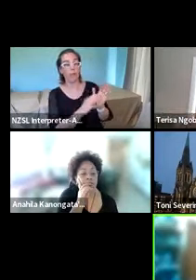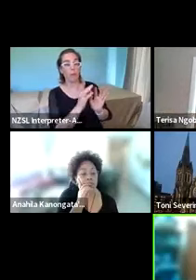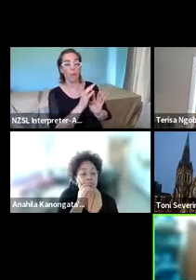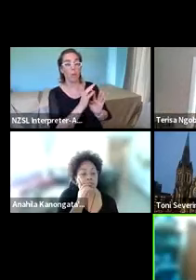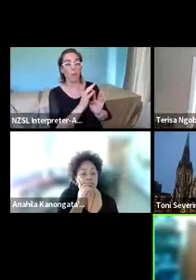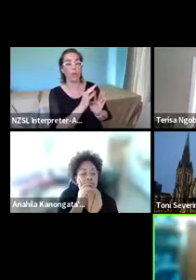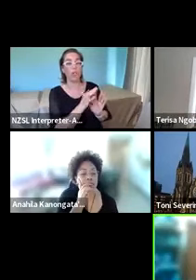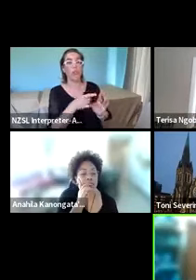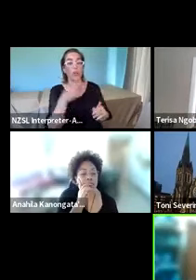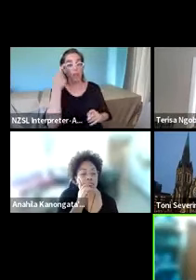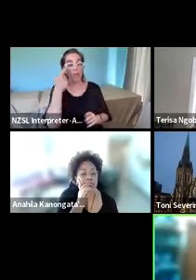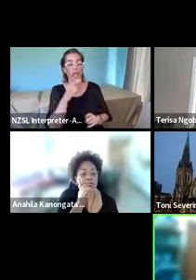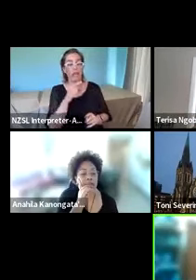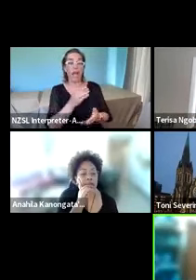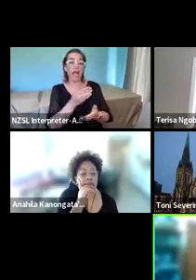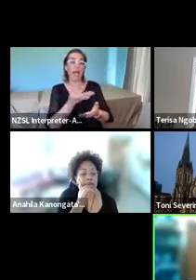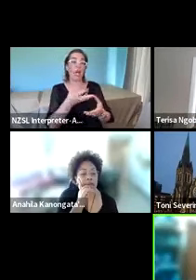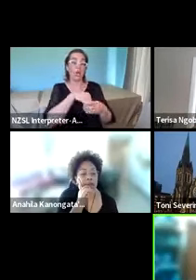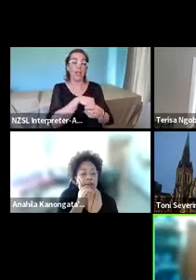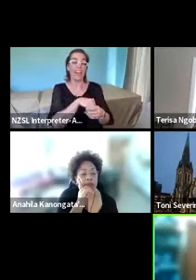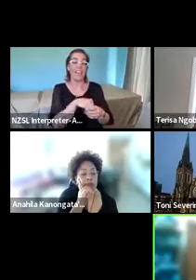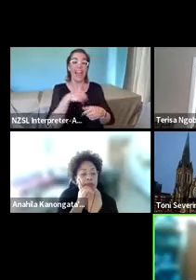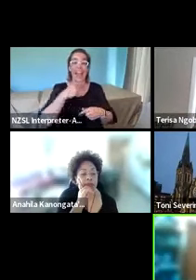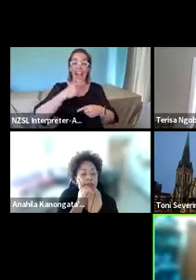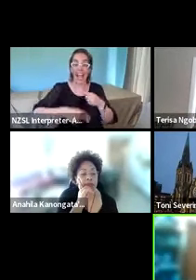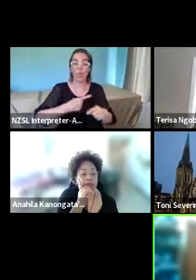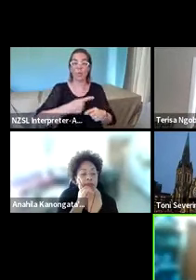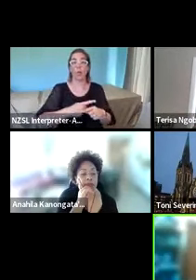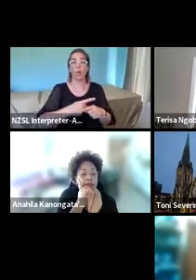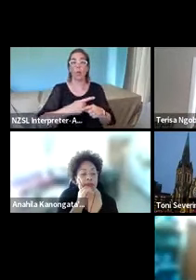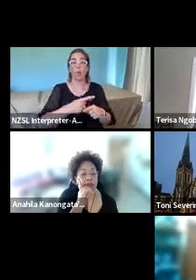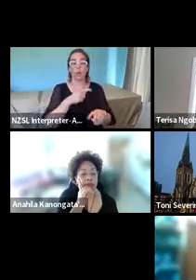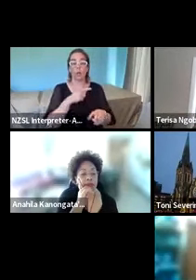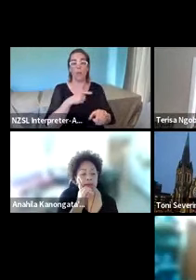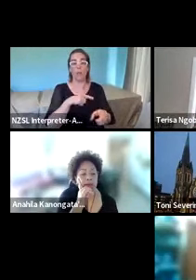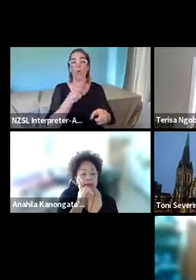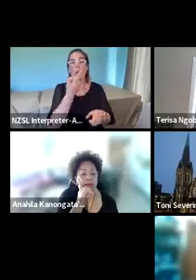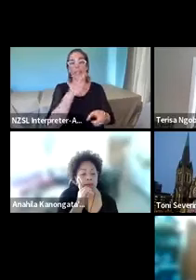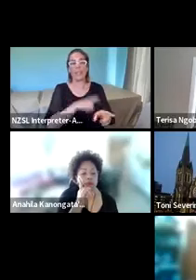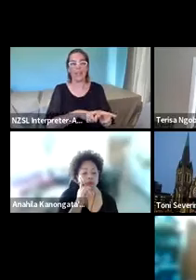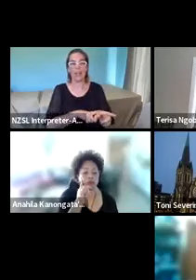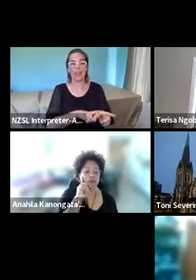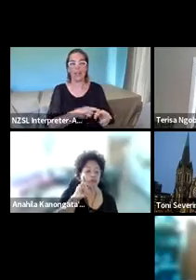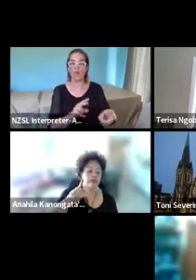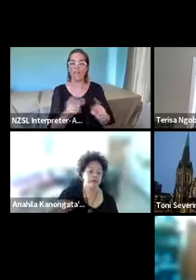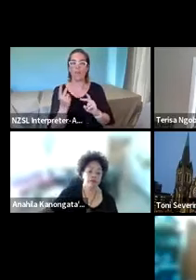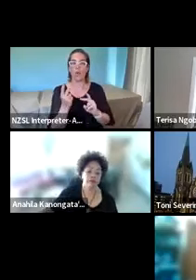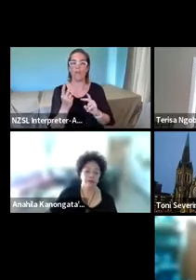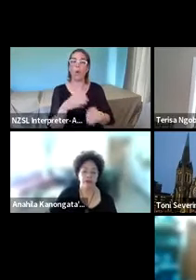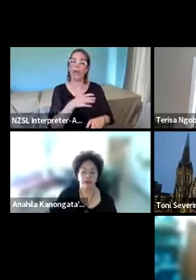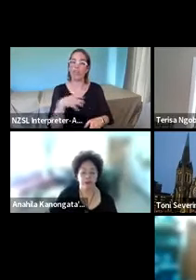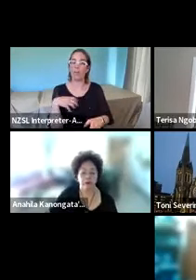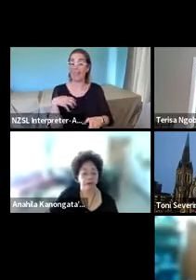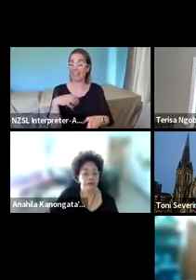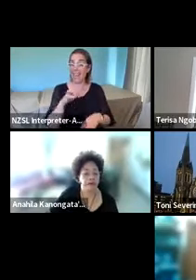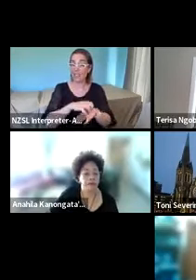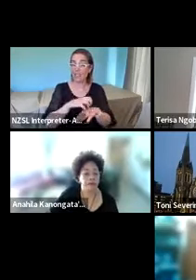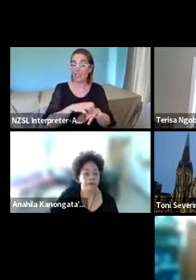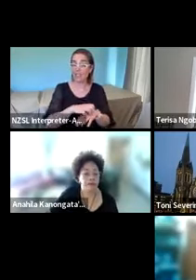part of the annual reviews for ministries, government agencies? Yeah, I think we could do that.